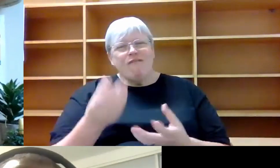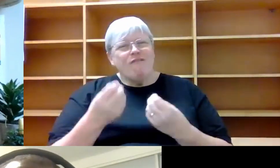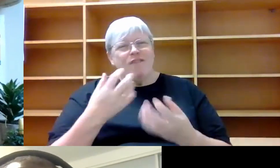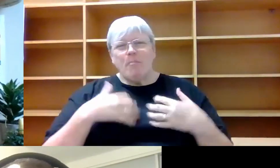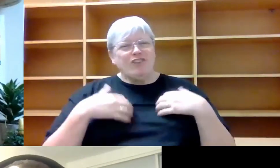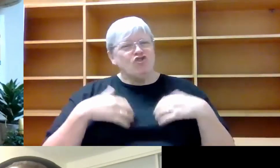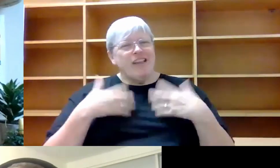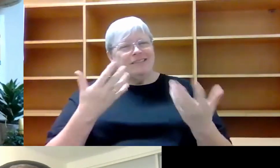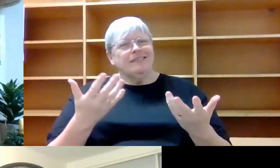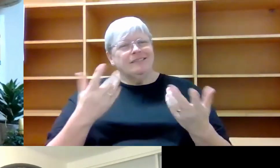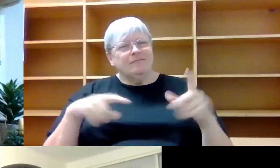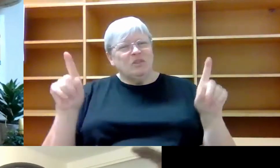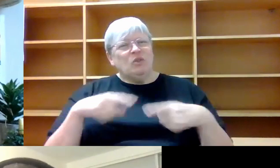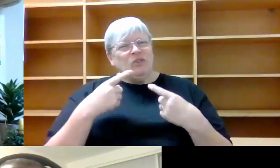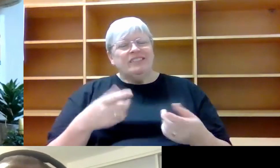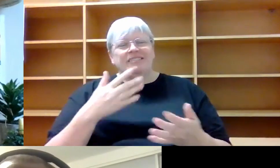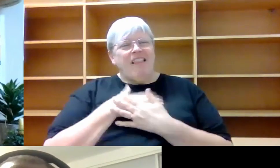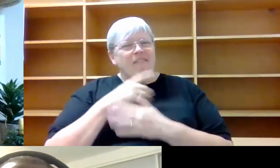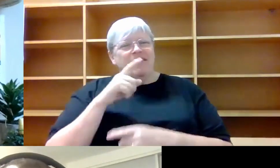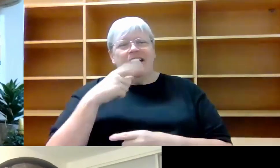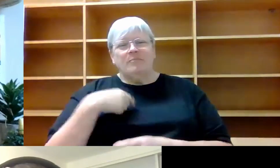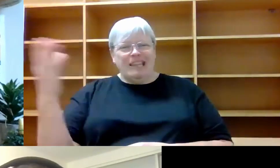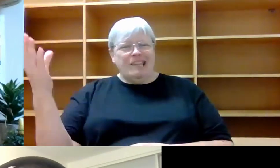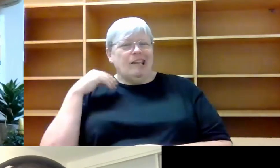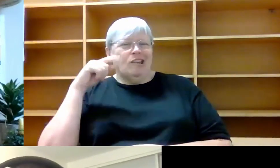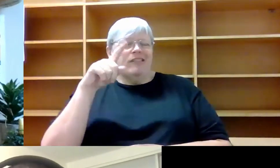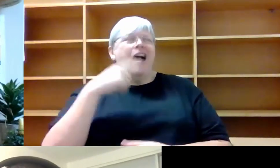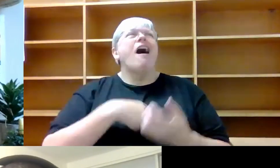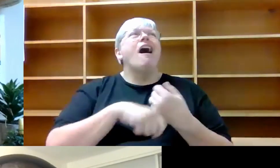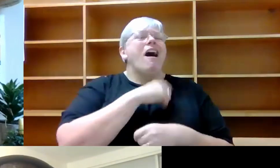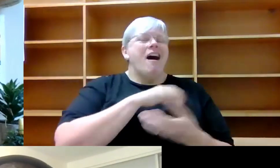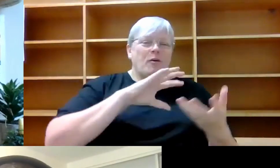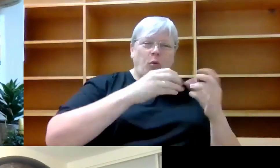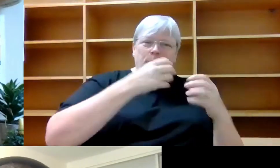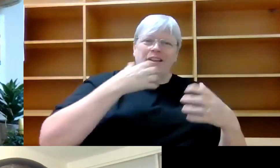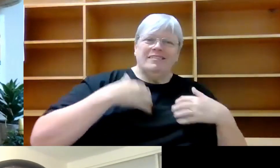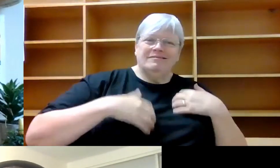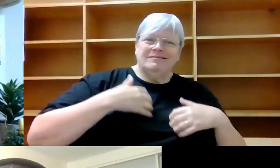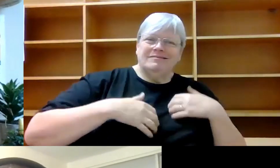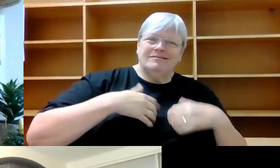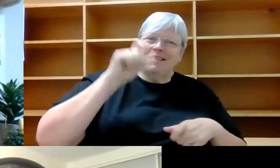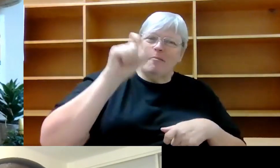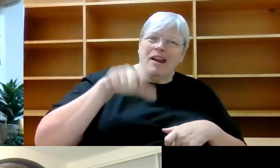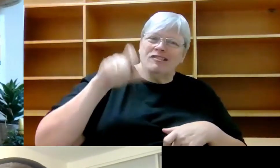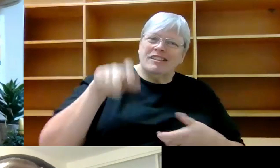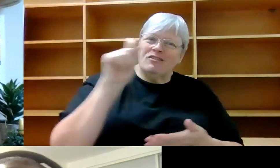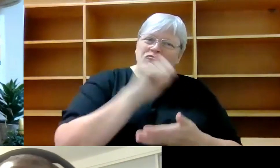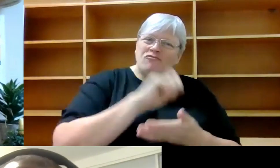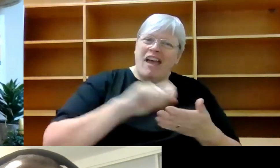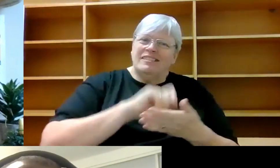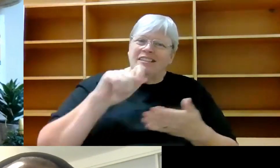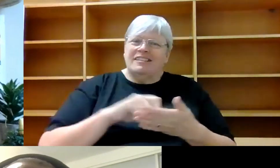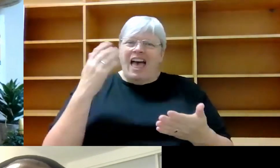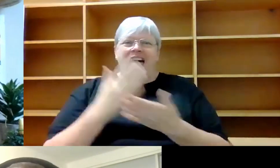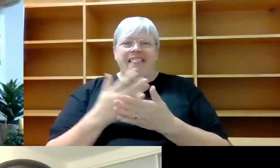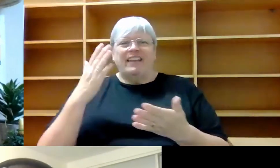passionate. And so once I hear that, it makes me be a passionate kind of writer as well. Well, I hope to be